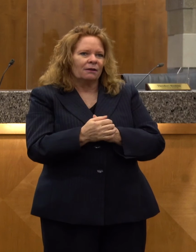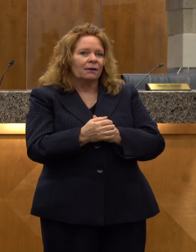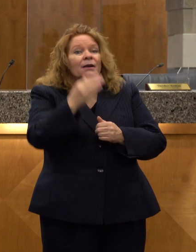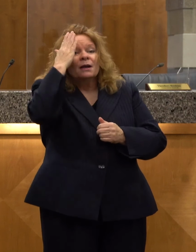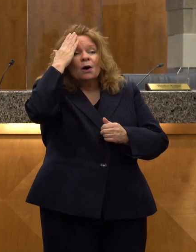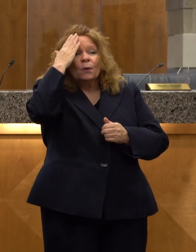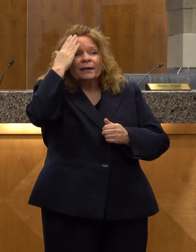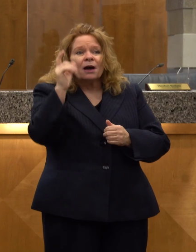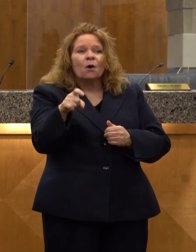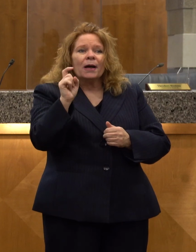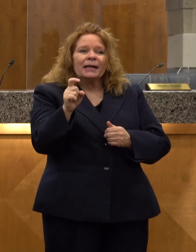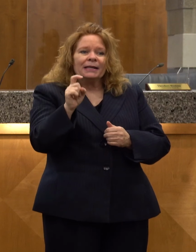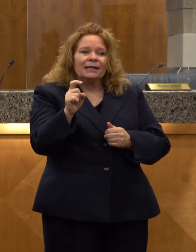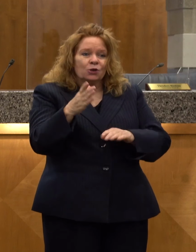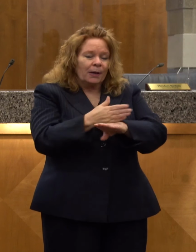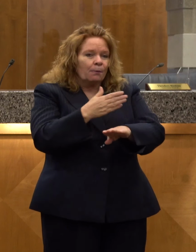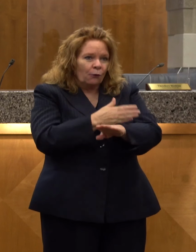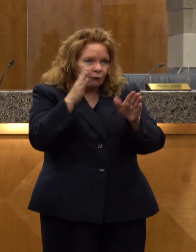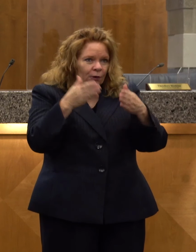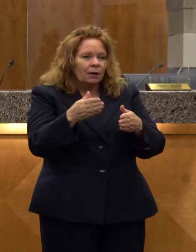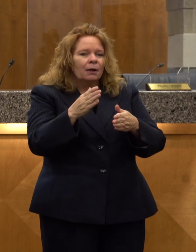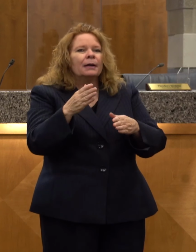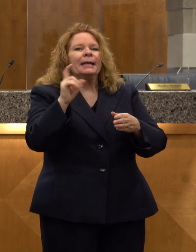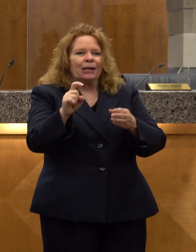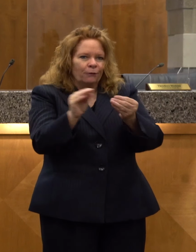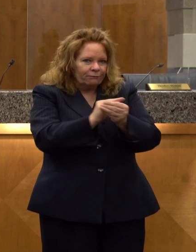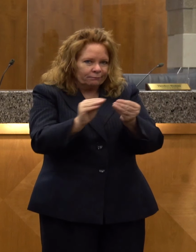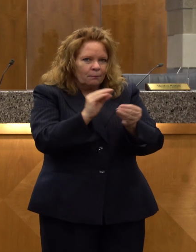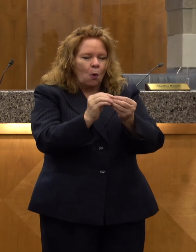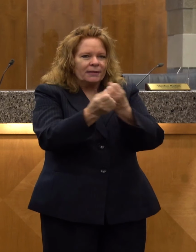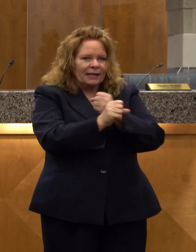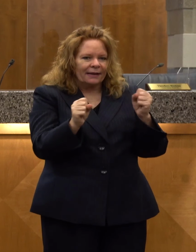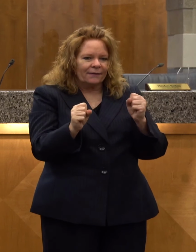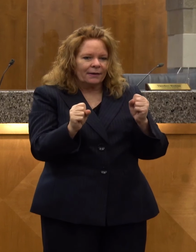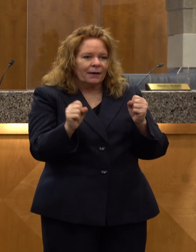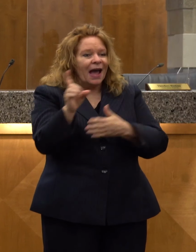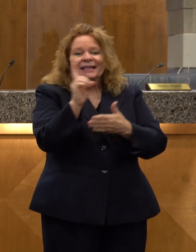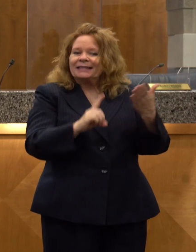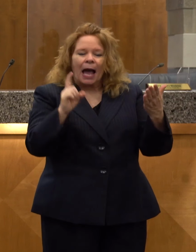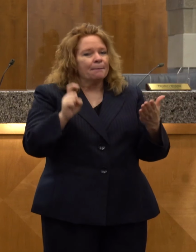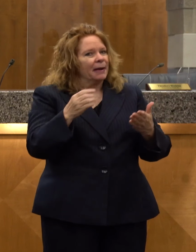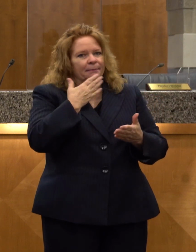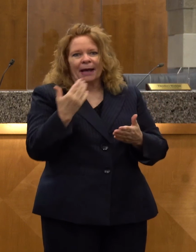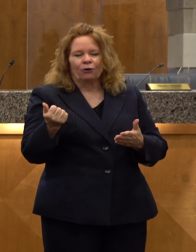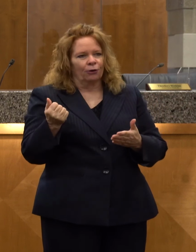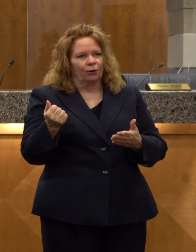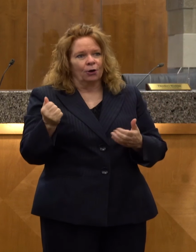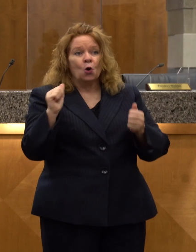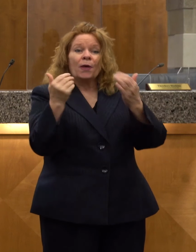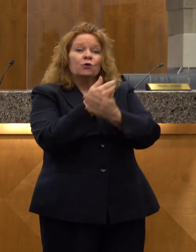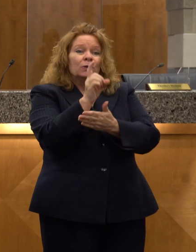that it needs to be improved and made safer. It needs a better design, and with that better design, we know